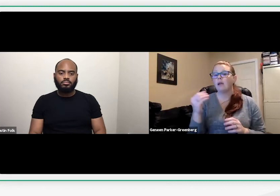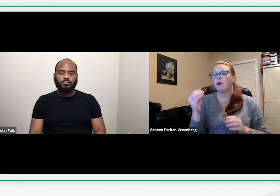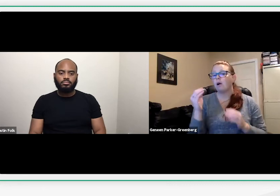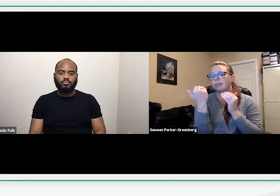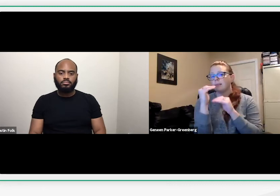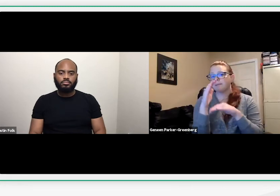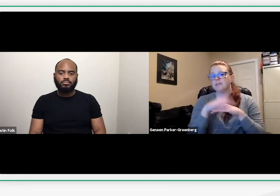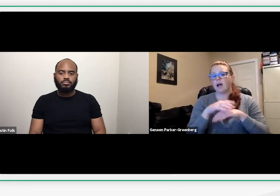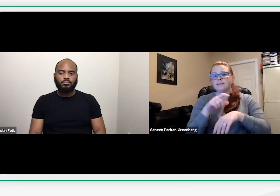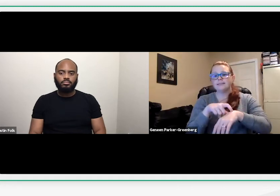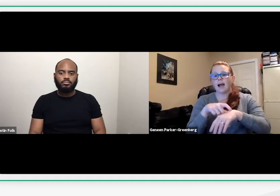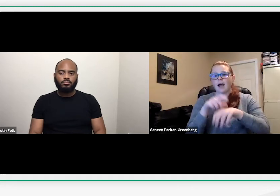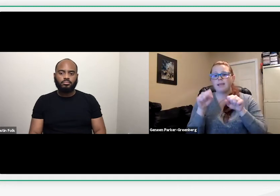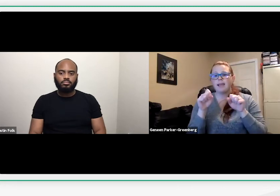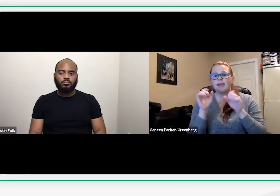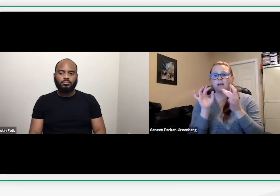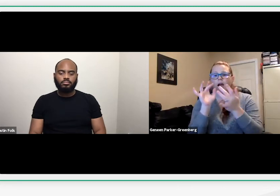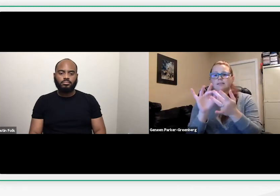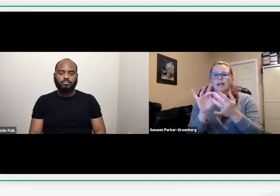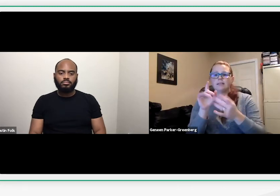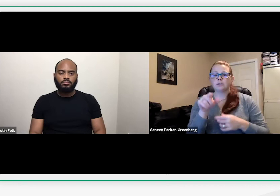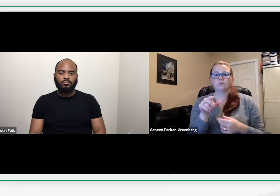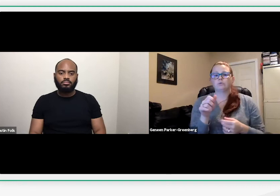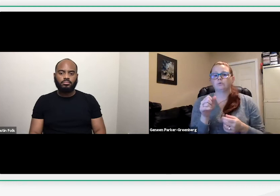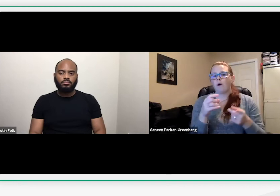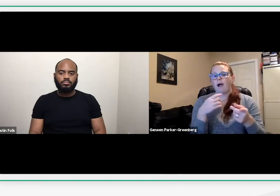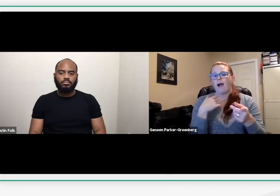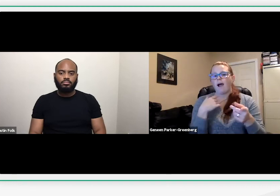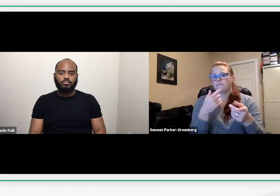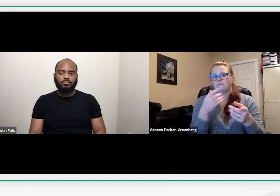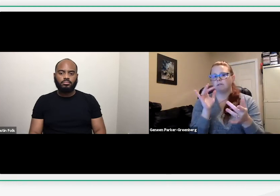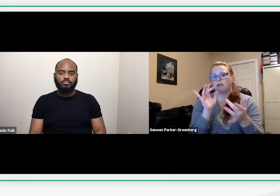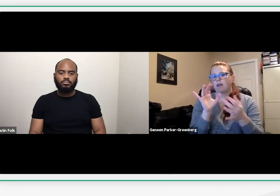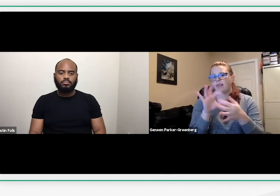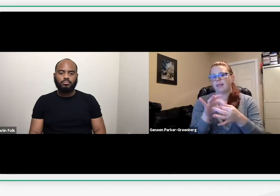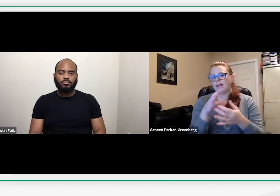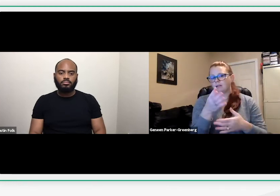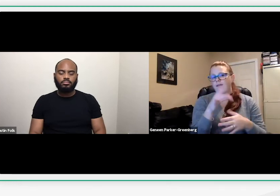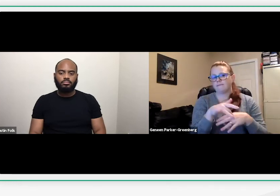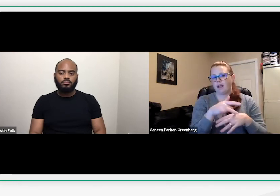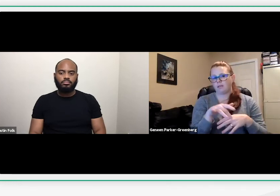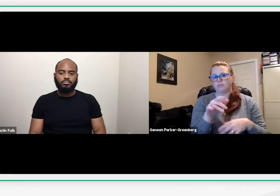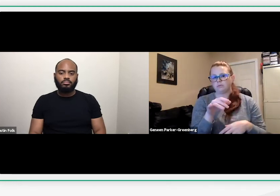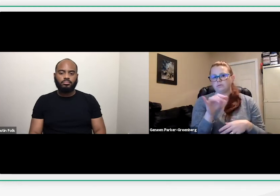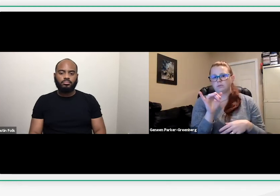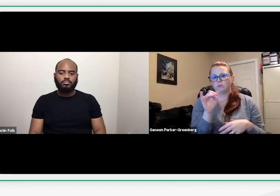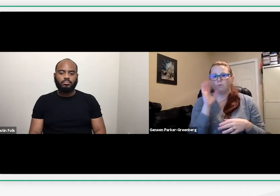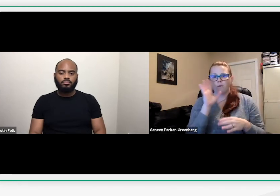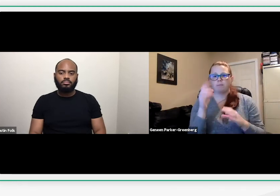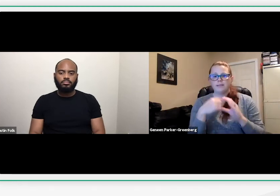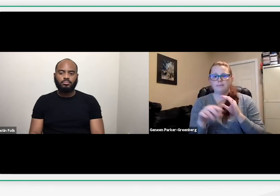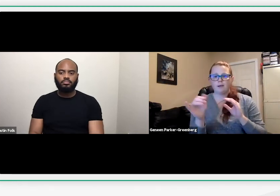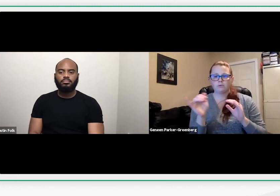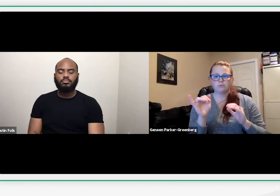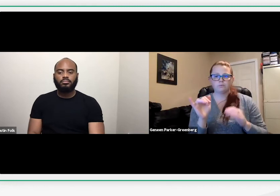family members, your employer, or your friends. There's only a limited time during the day that they can try